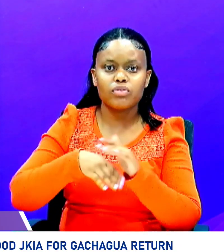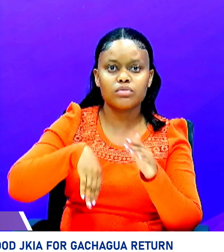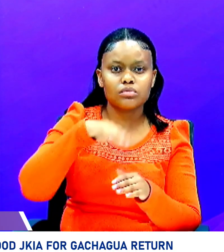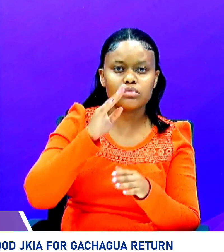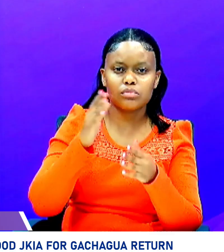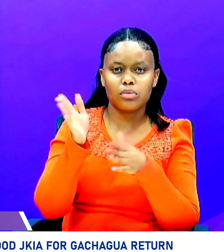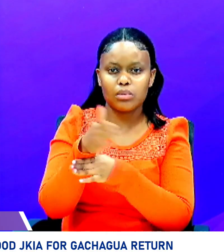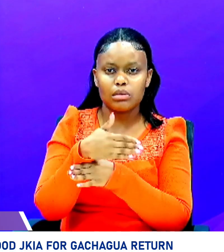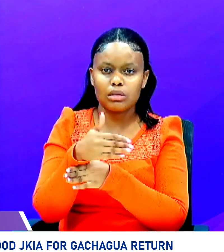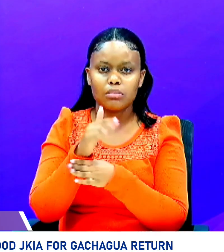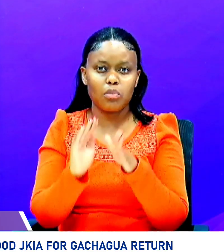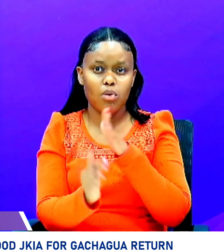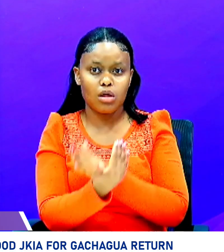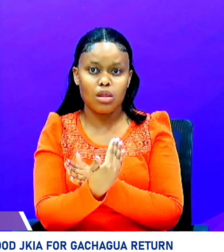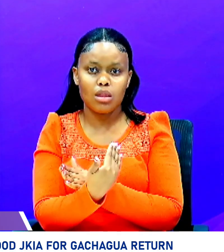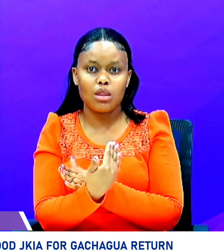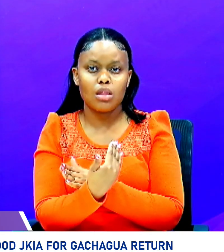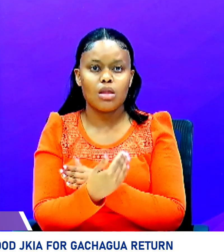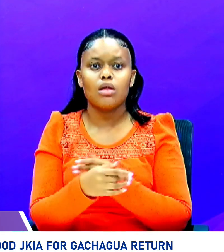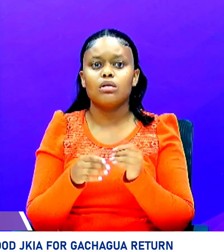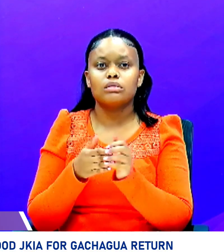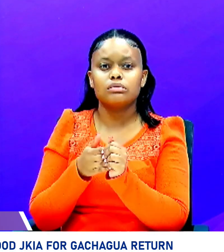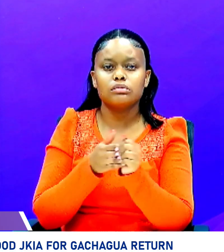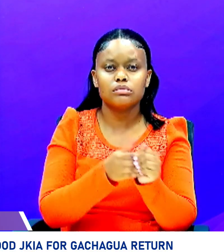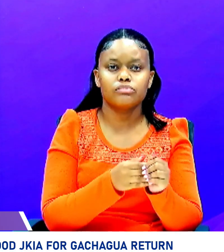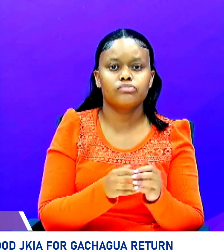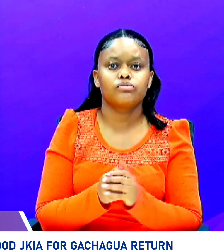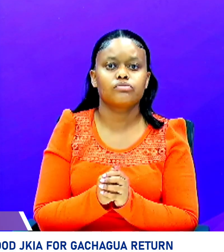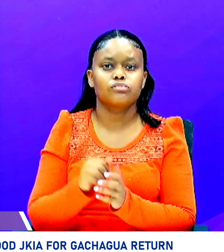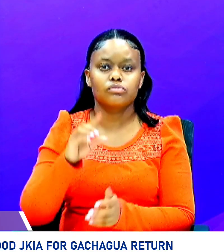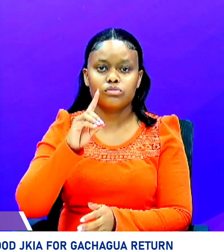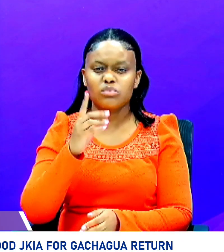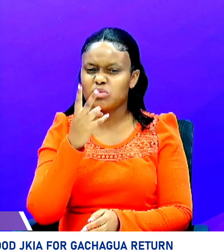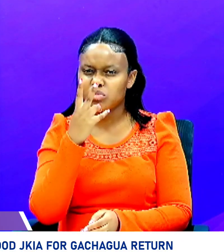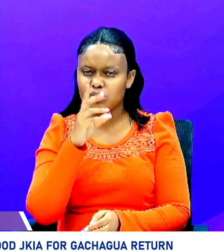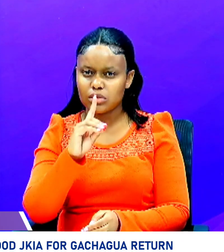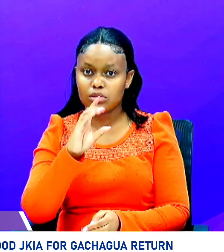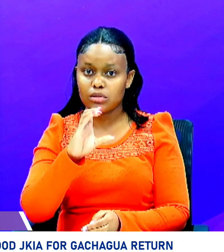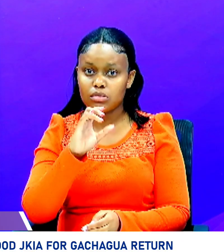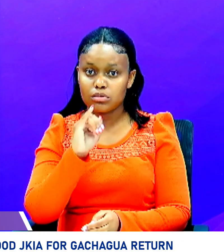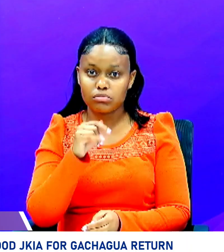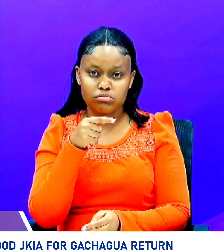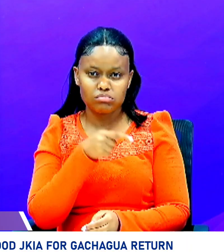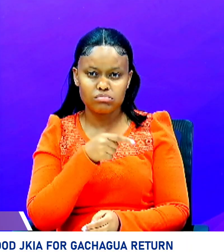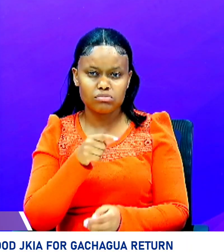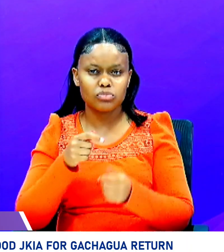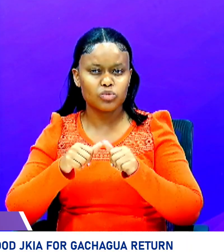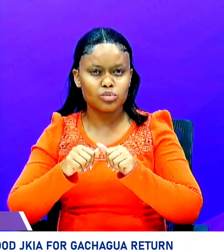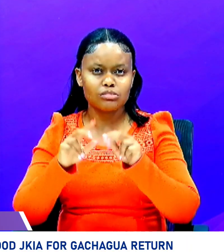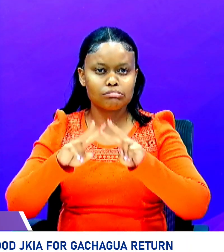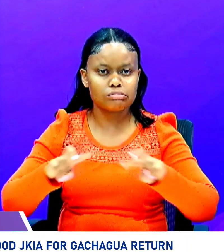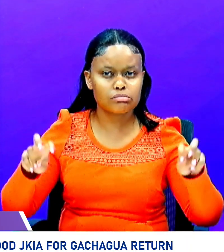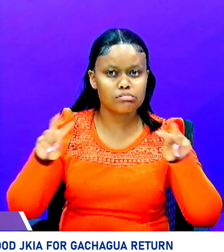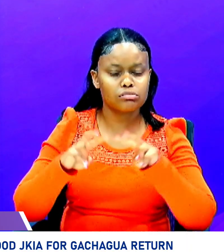of cult-related deaths. The operation, which kicked off on Thursday morning, is being